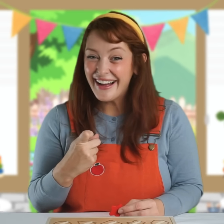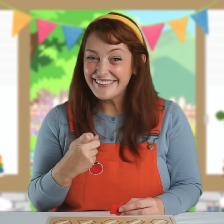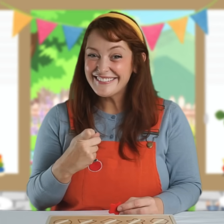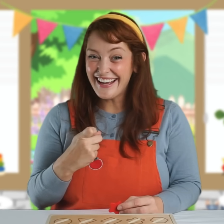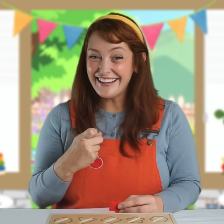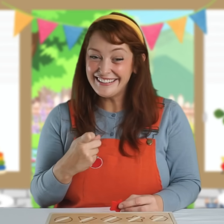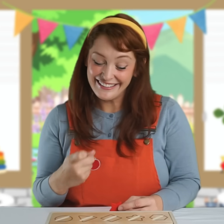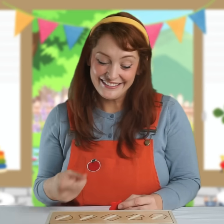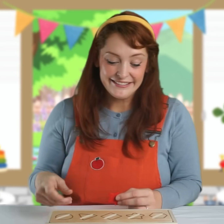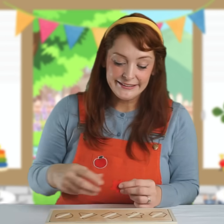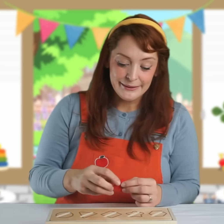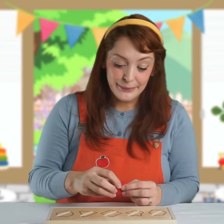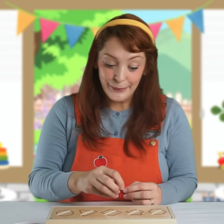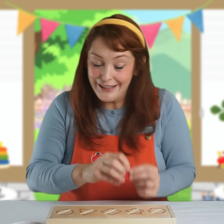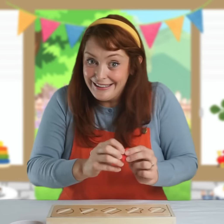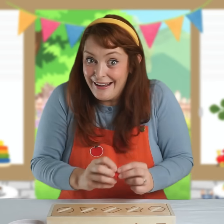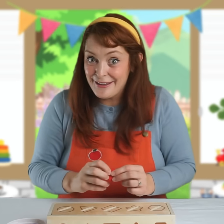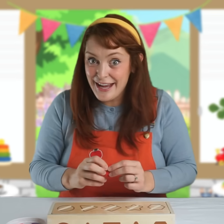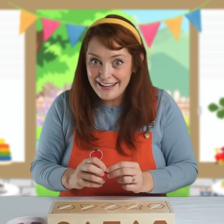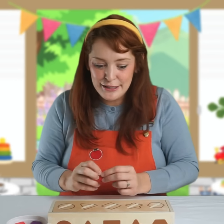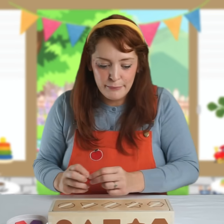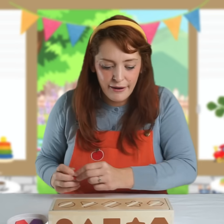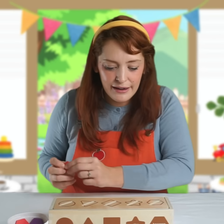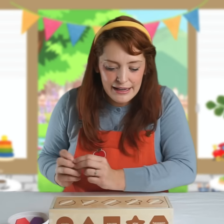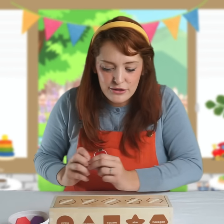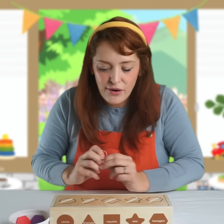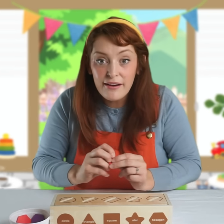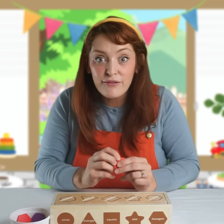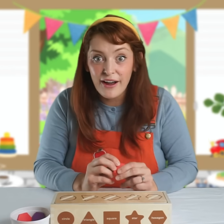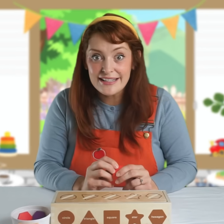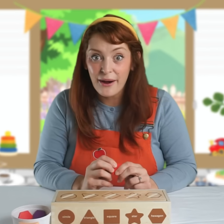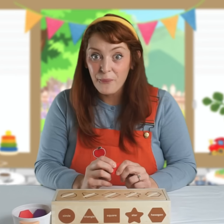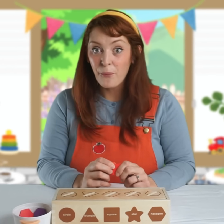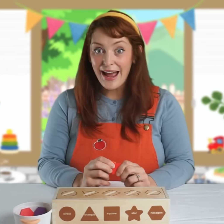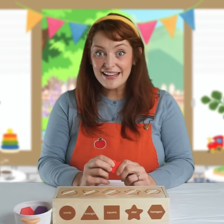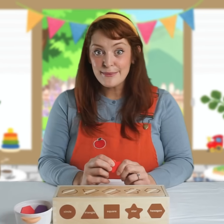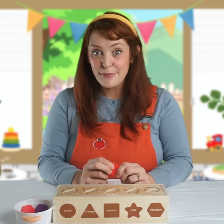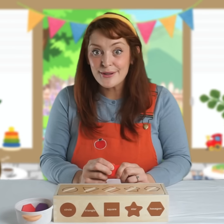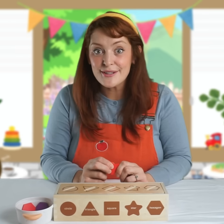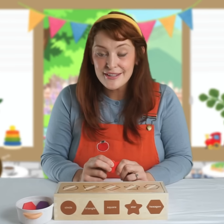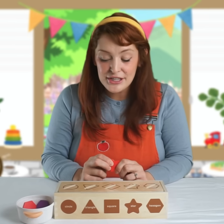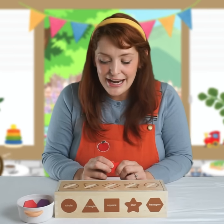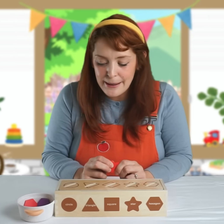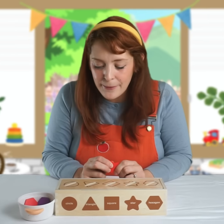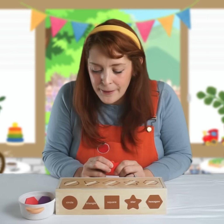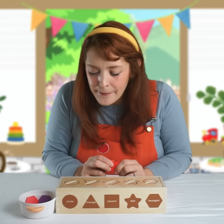Well done. Now the challenging part. Let's try and find out where to put the shape.